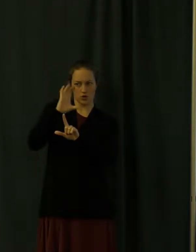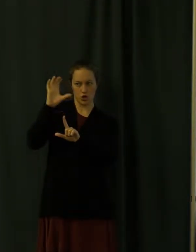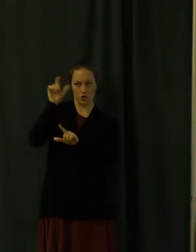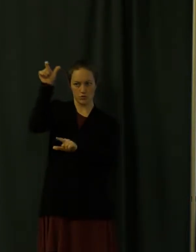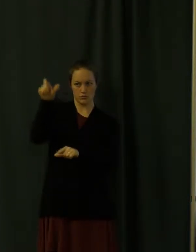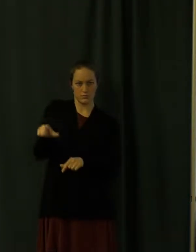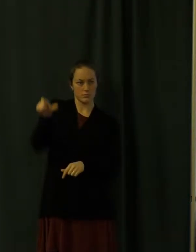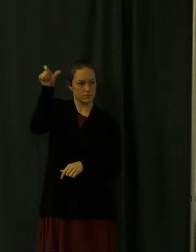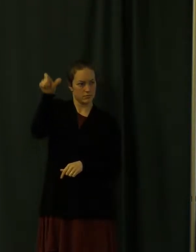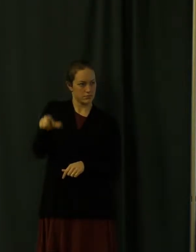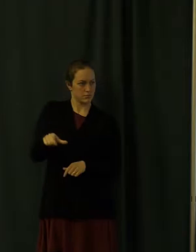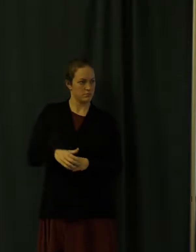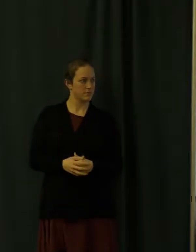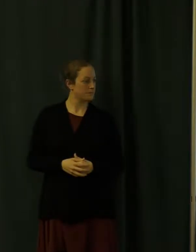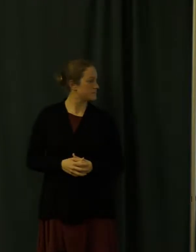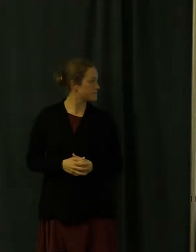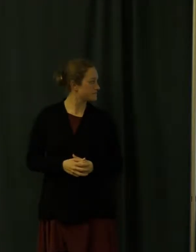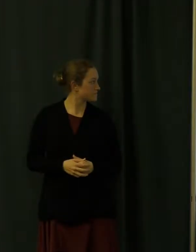going to say